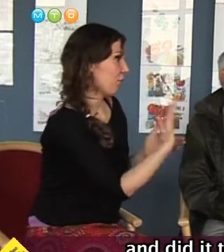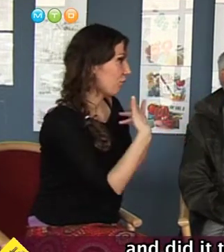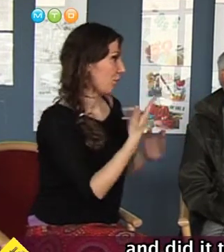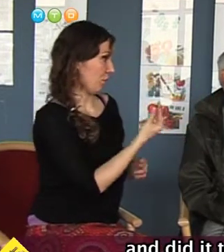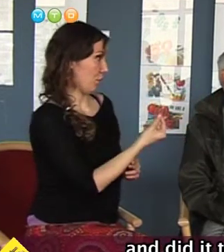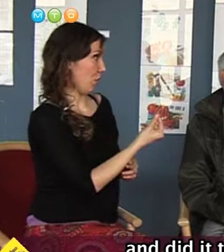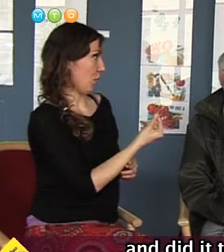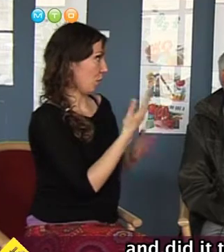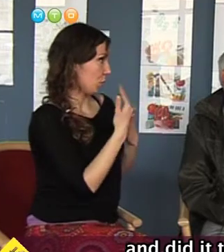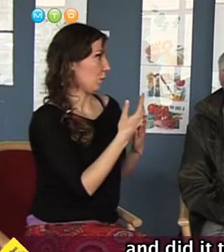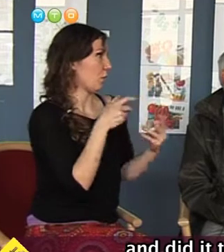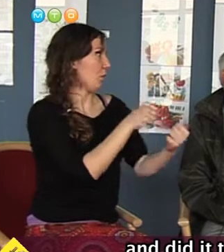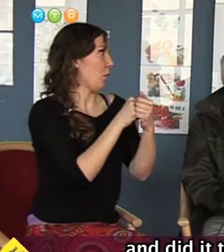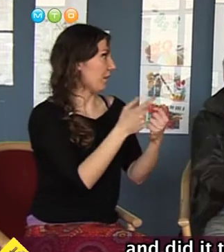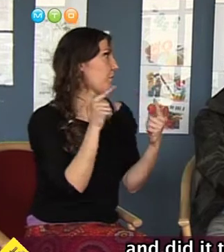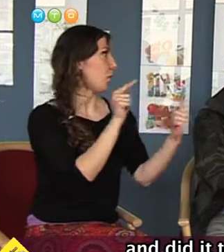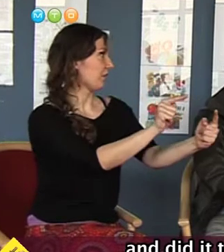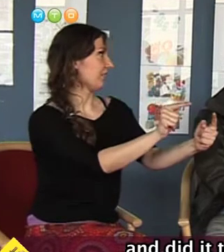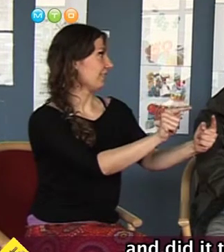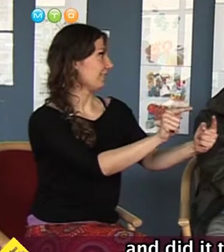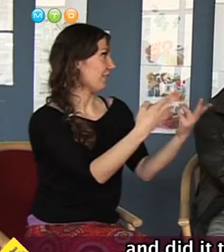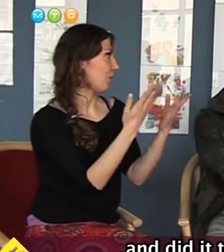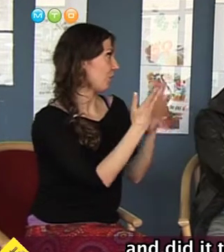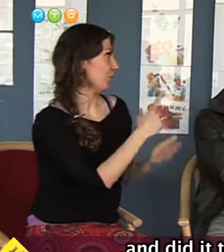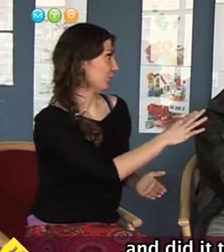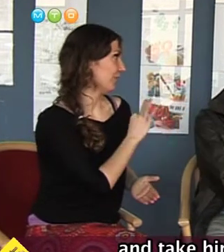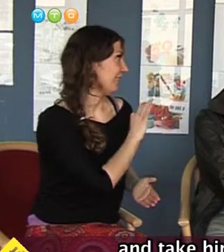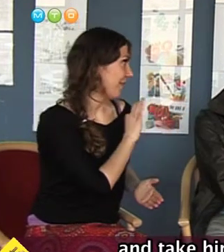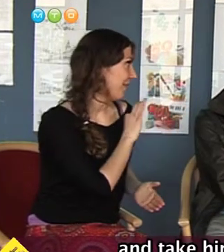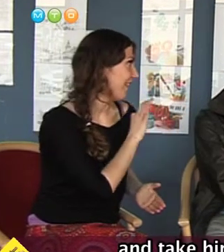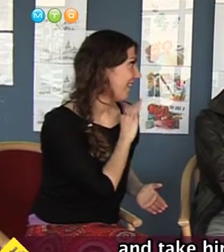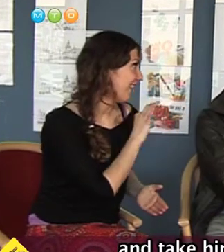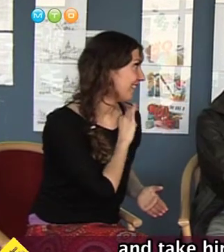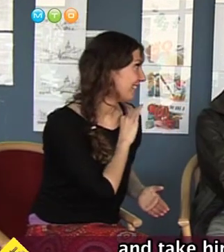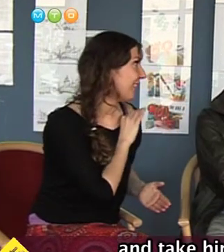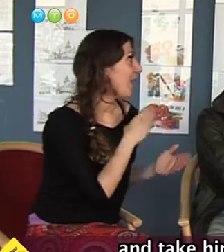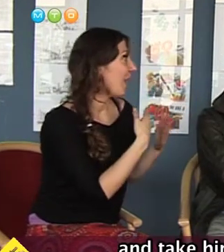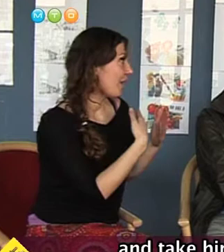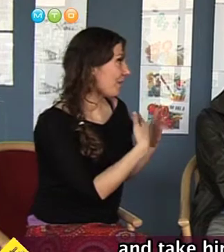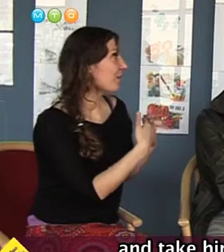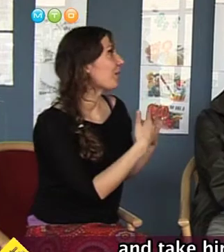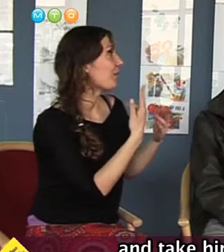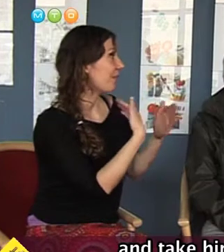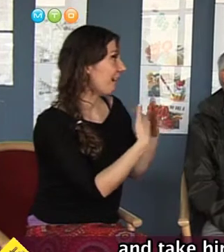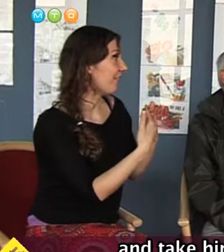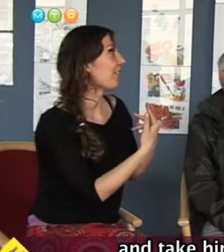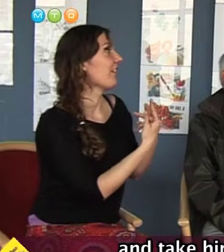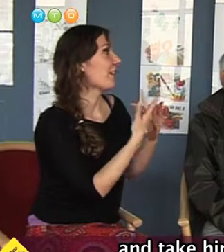And in it, the wicked witch steals one of the magicians and takes him back to her castle at the bottom of the sea.